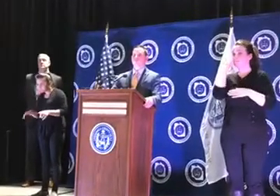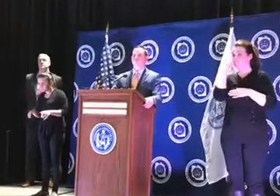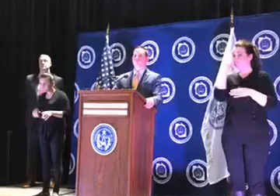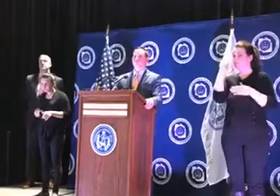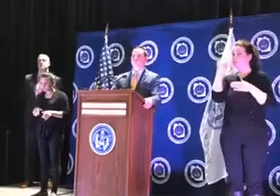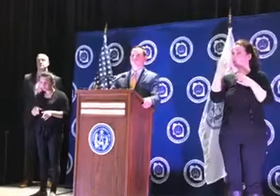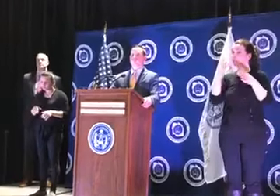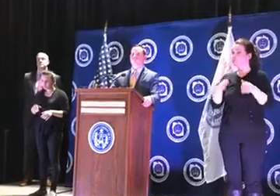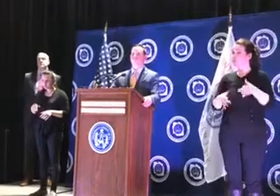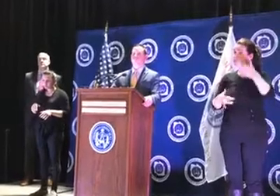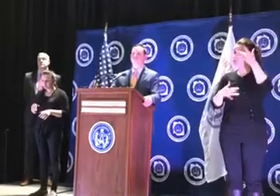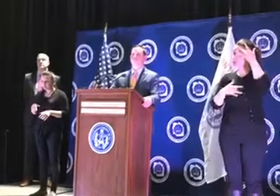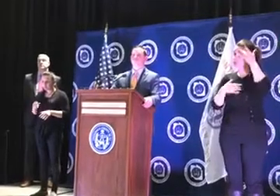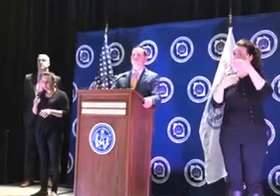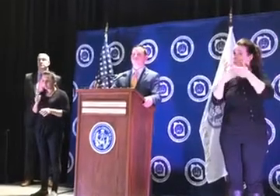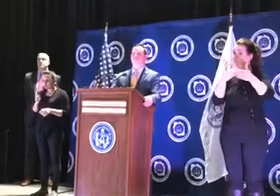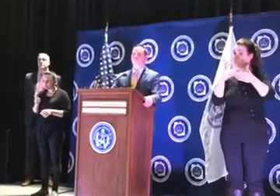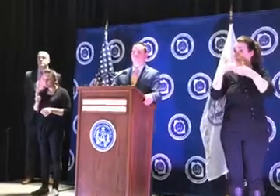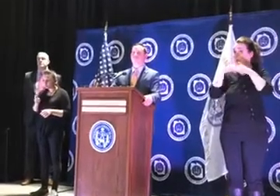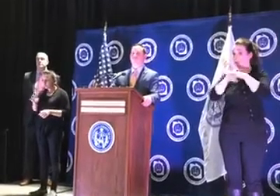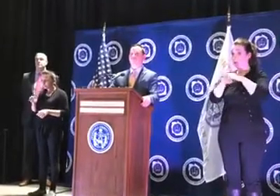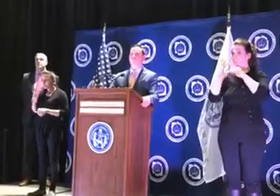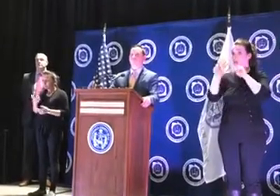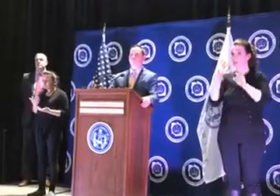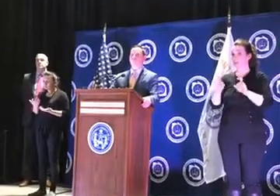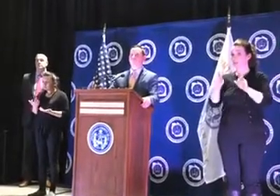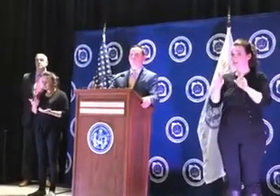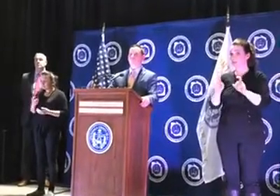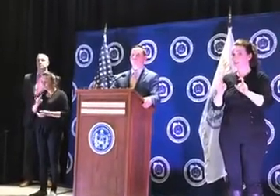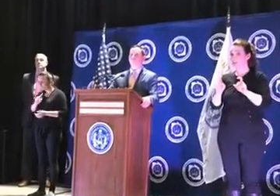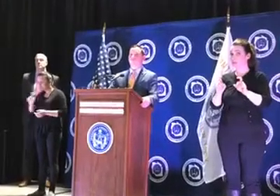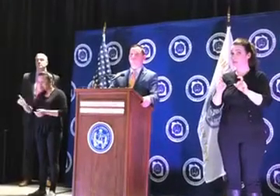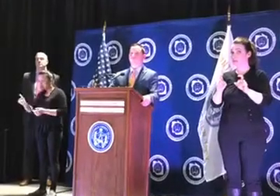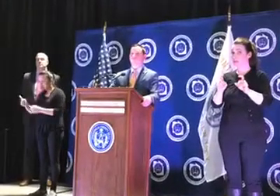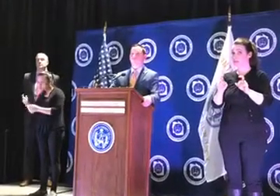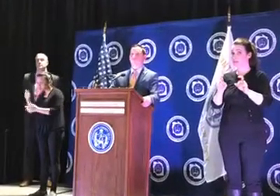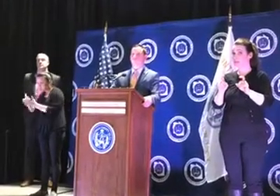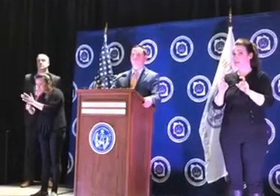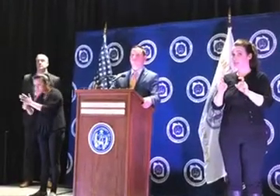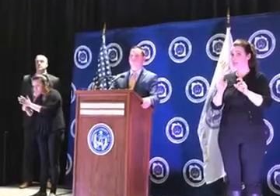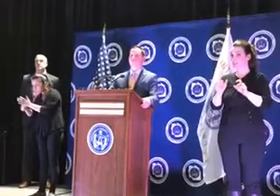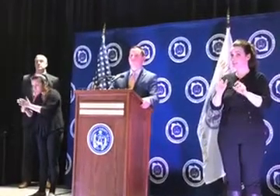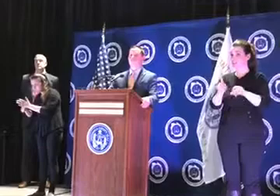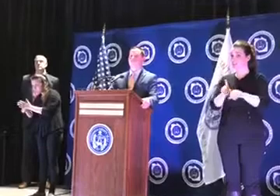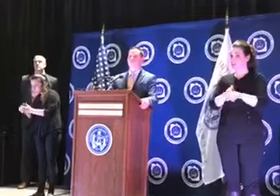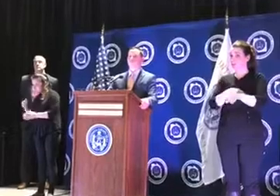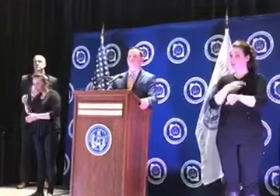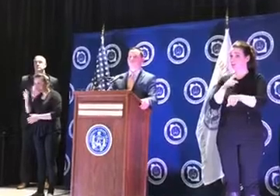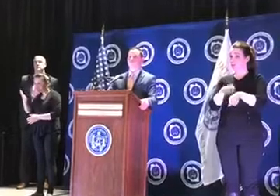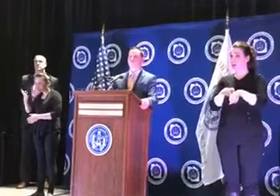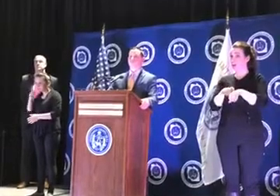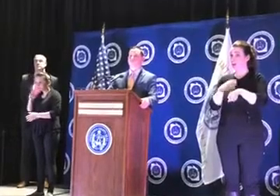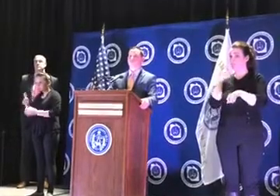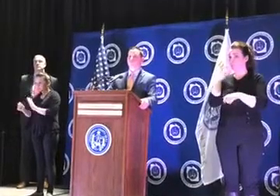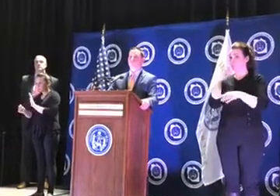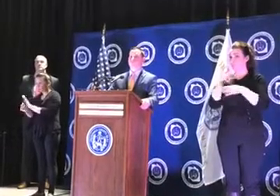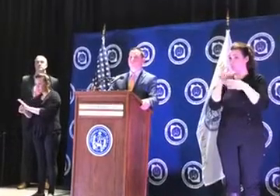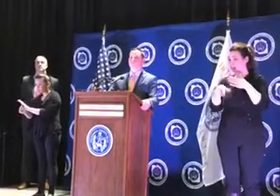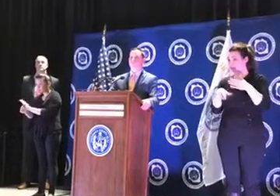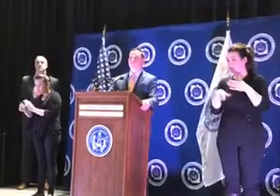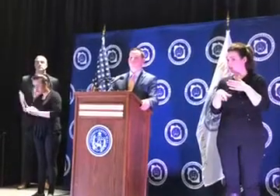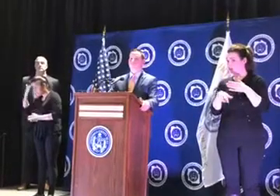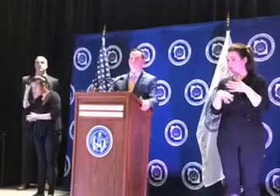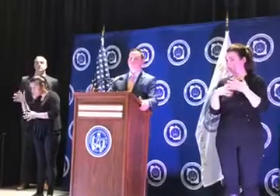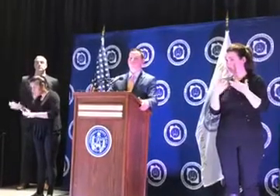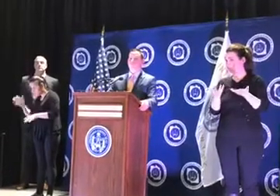tests, it is a long running start before you get a result back. Do you feel like that's enough to